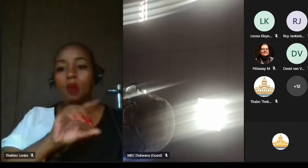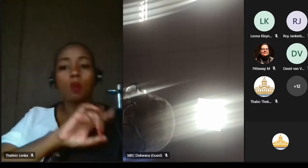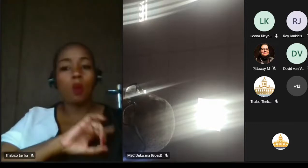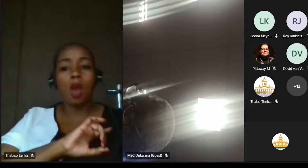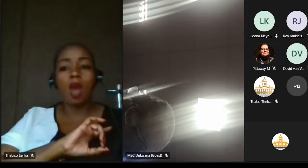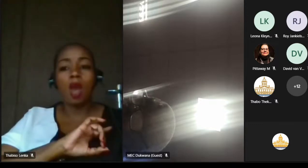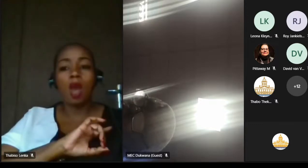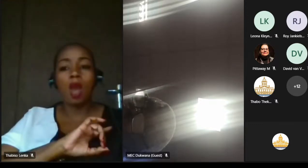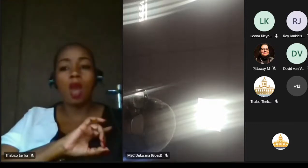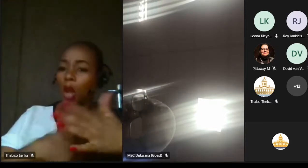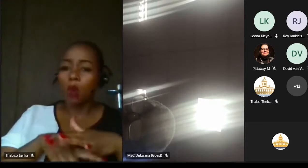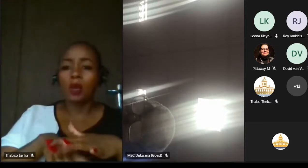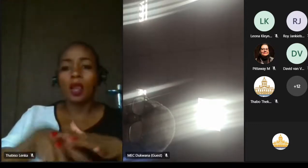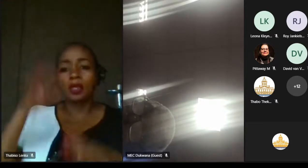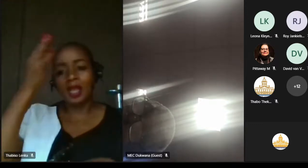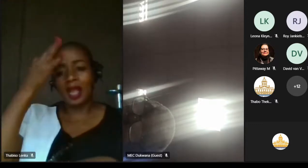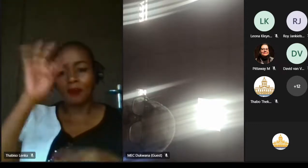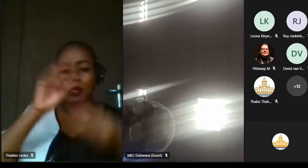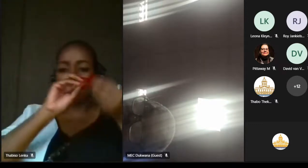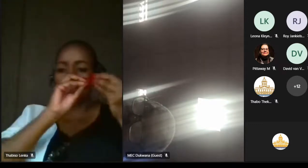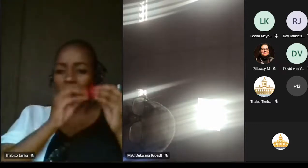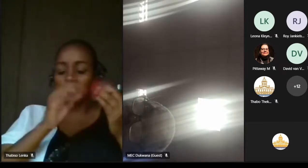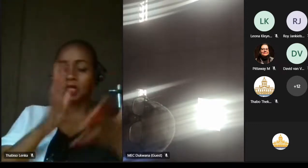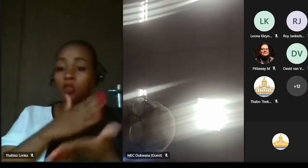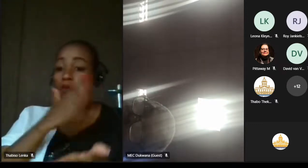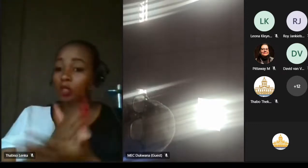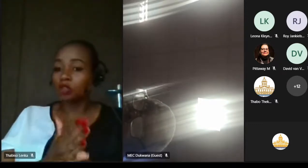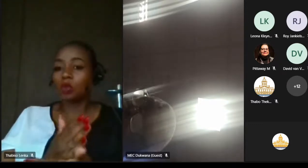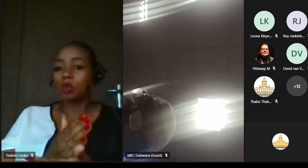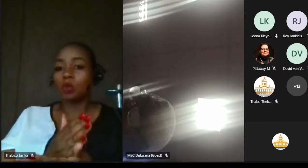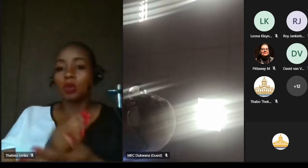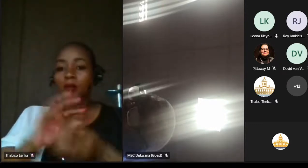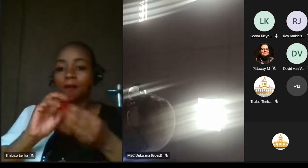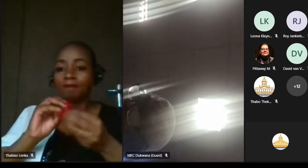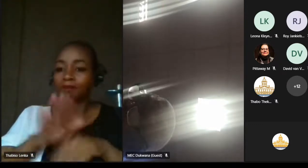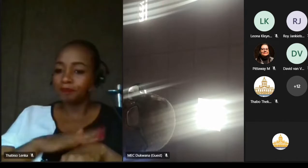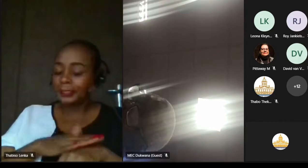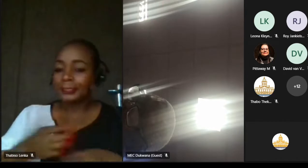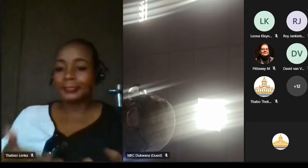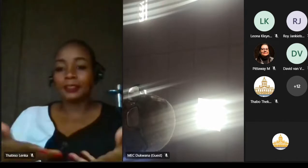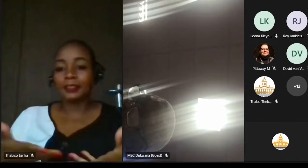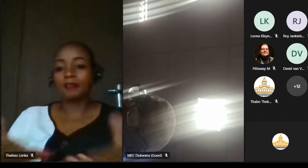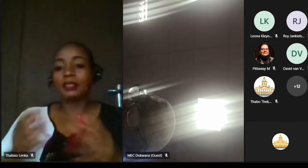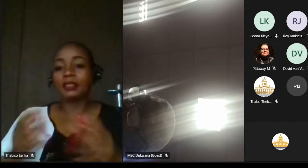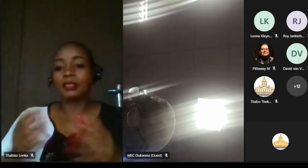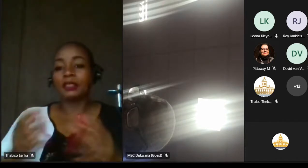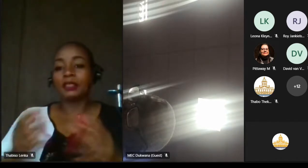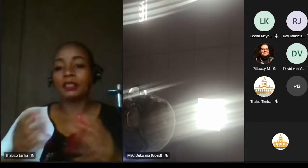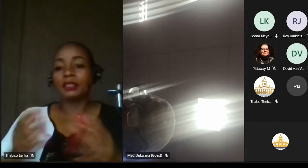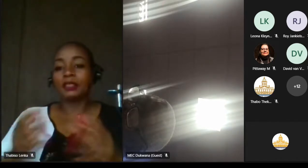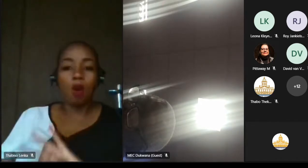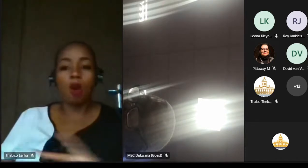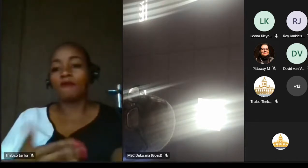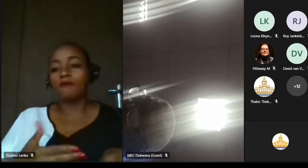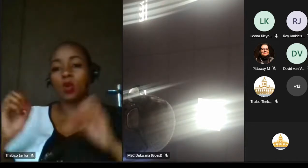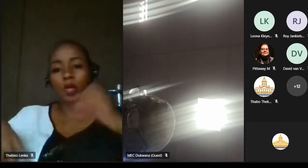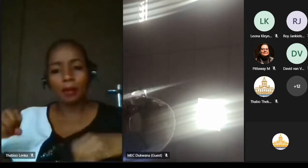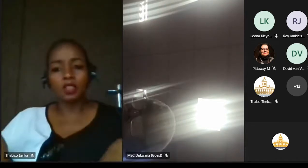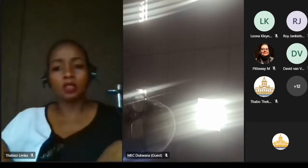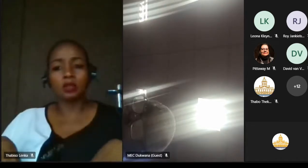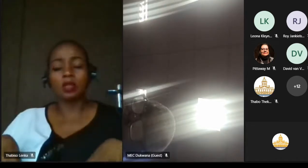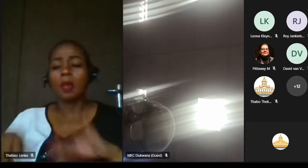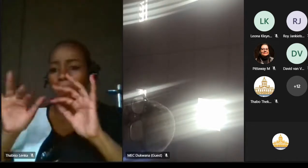in fixing local government, in ensuring quality and consistent basic services, in tackling corruption and greed. People are